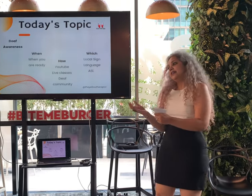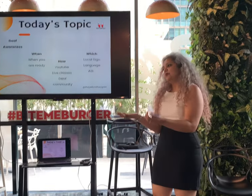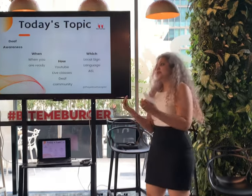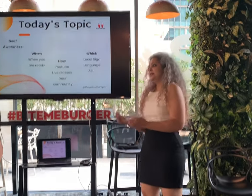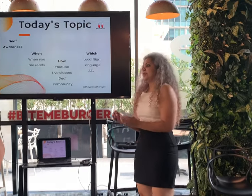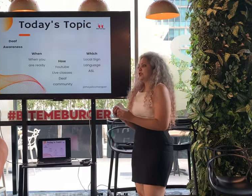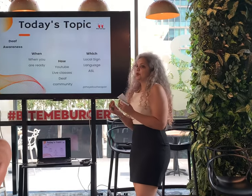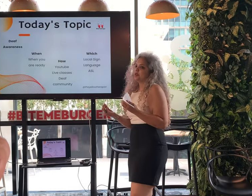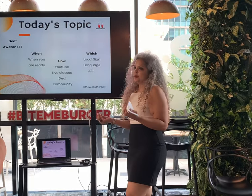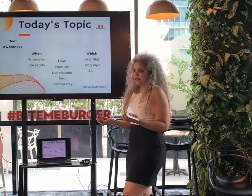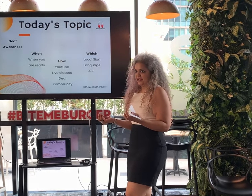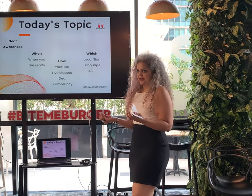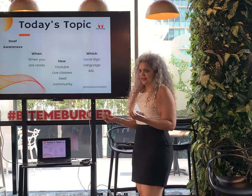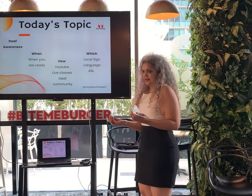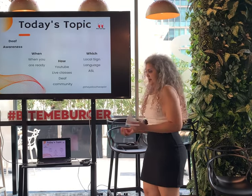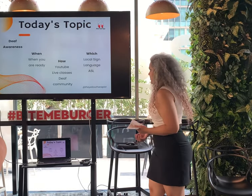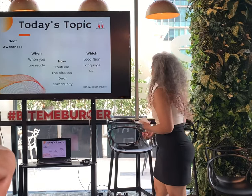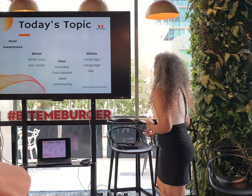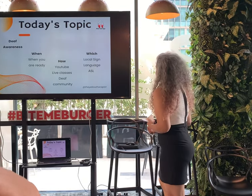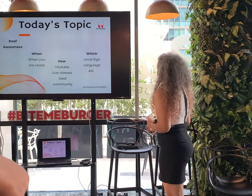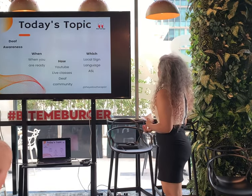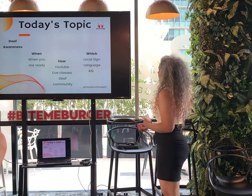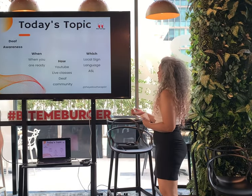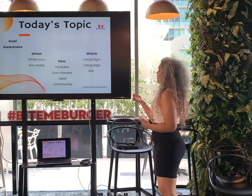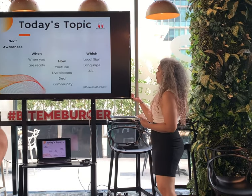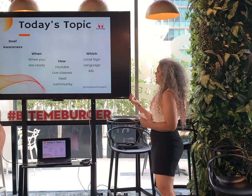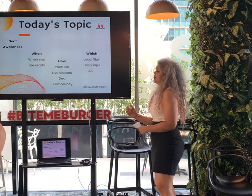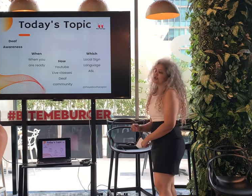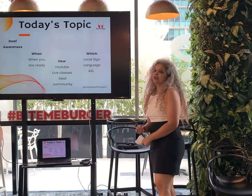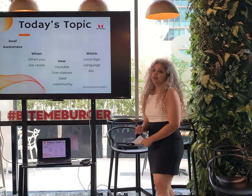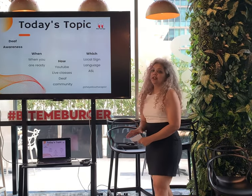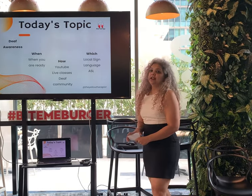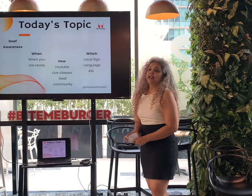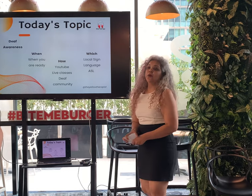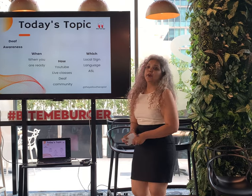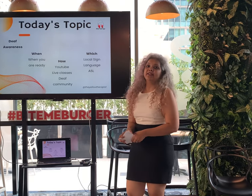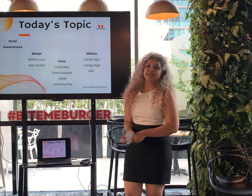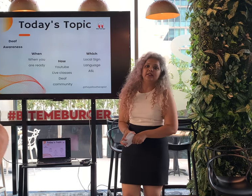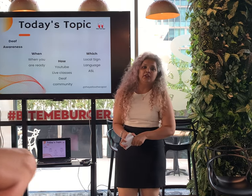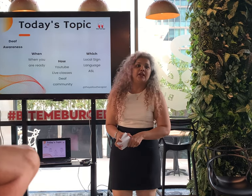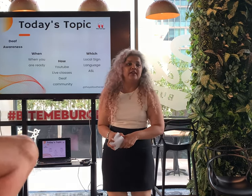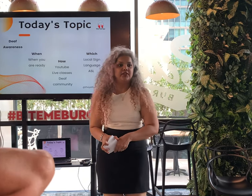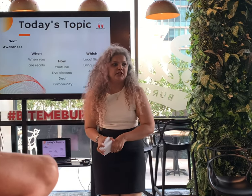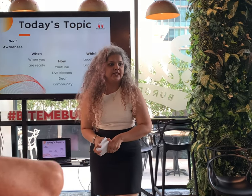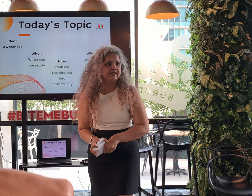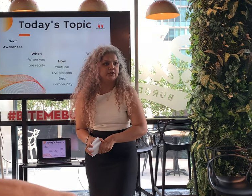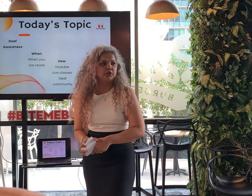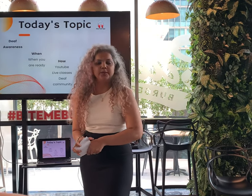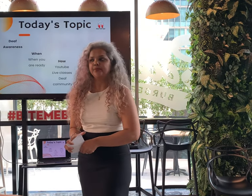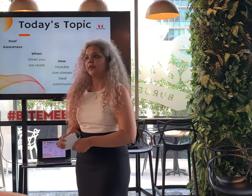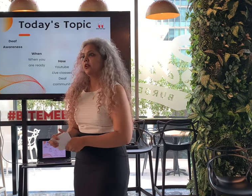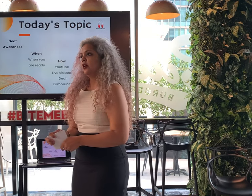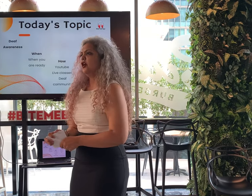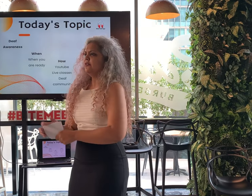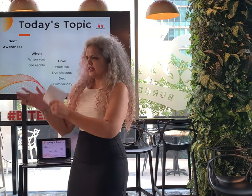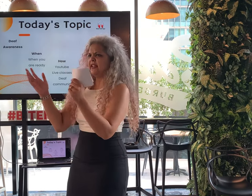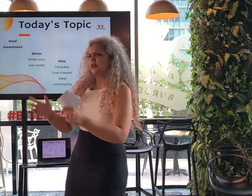they will teach you the basics. Which? Now when your dietitian tells you, know. Or anyone